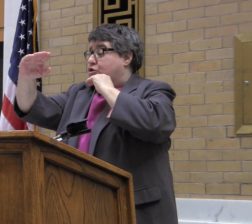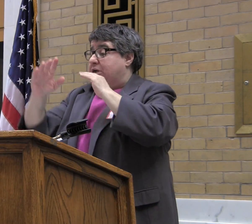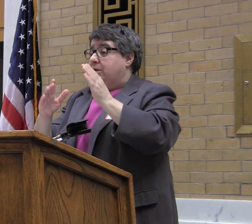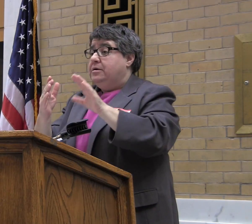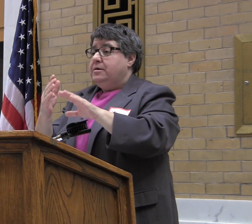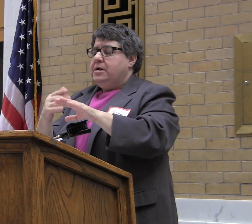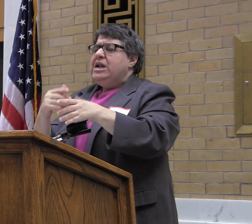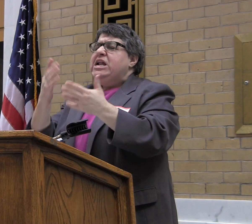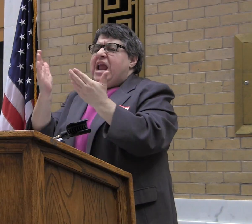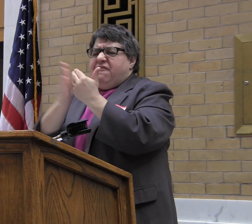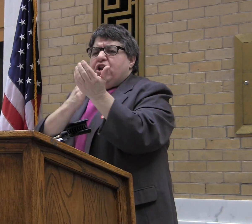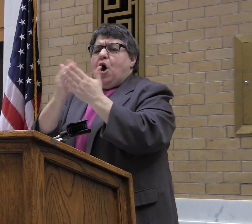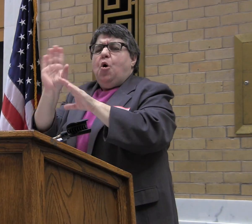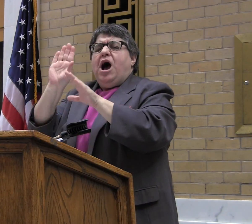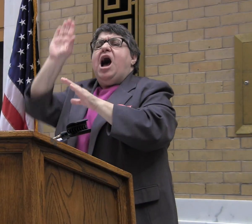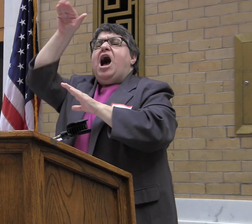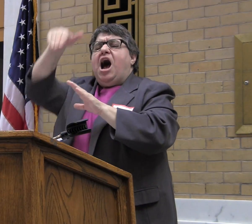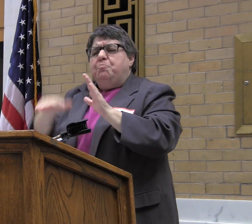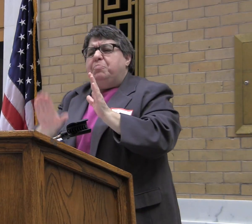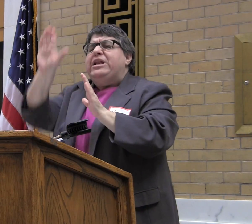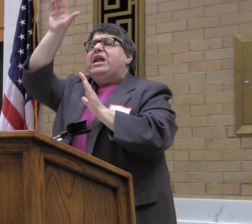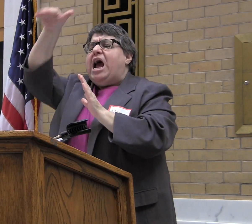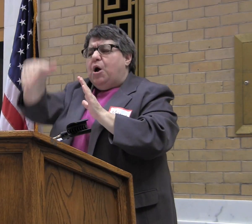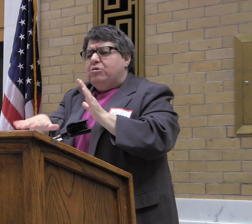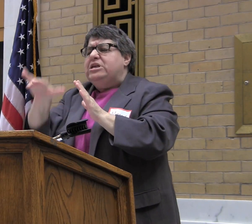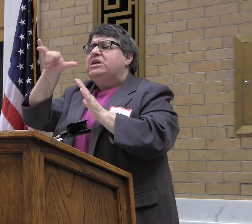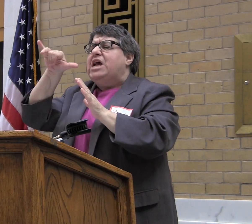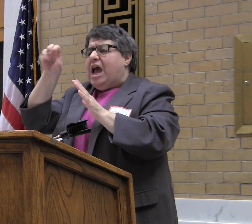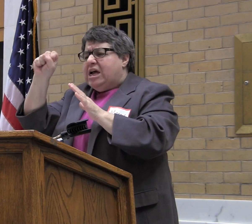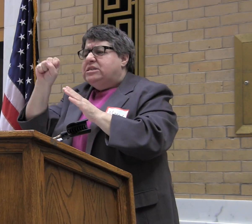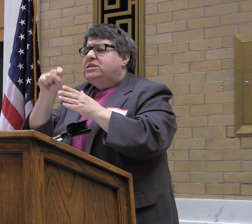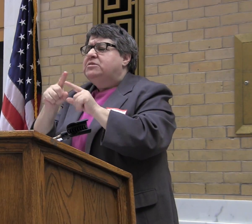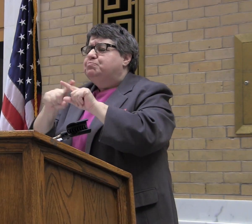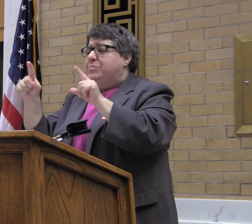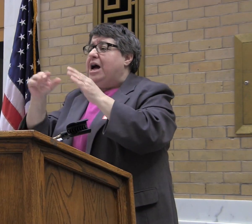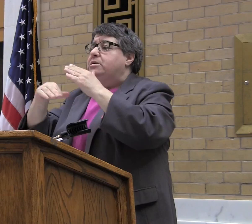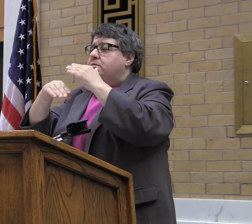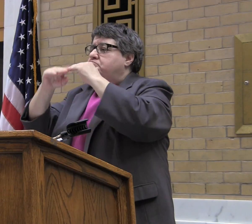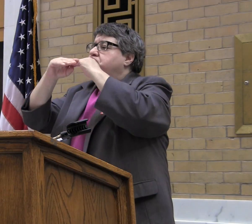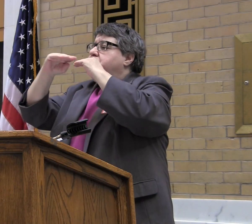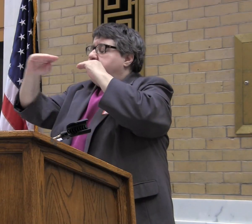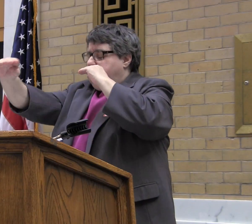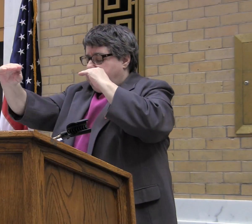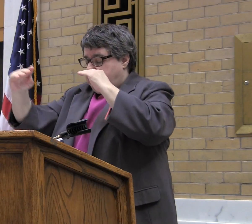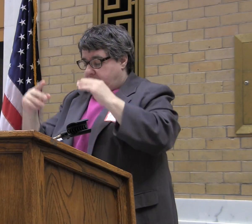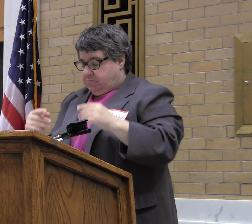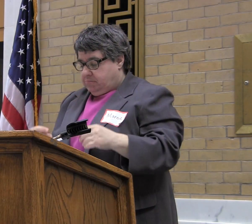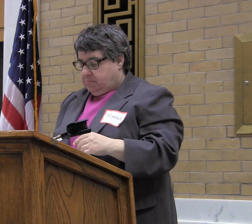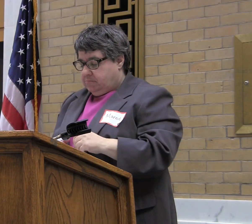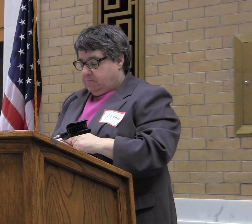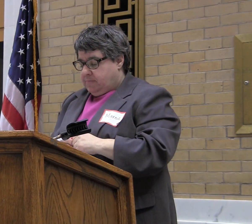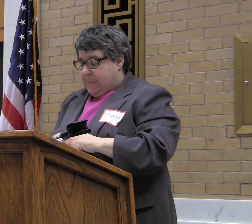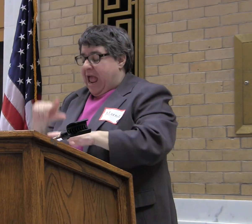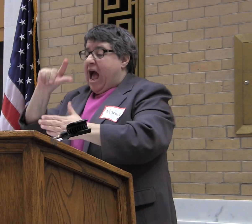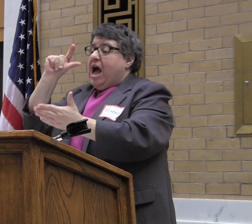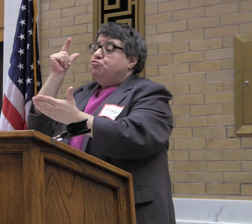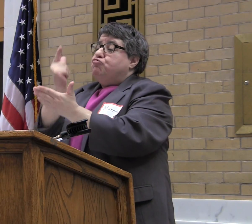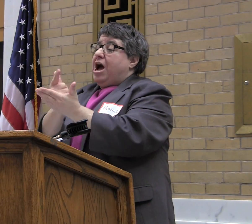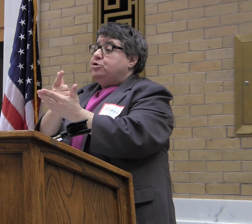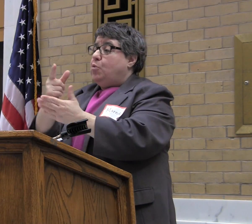It gives more stability for individuals, including myself. There are ups and downs, of course, but the ups and